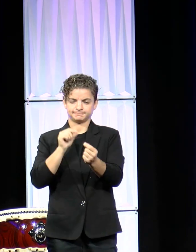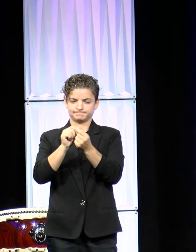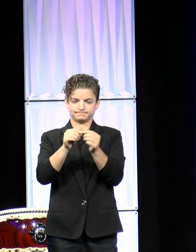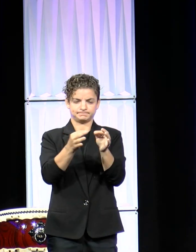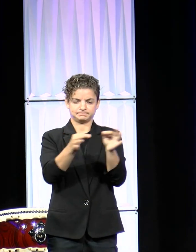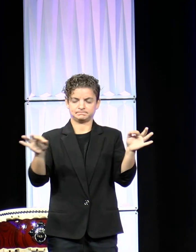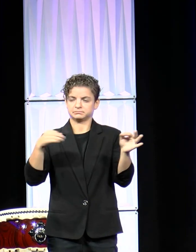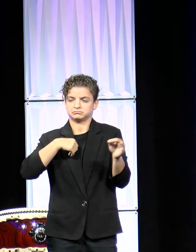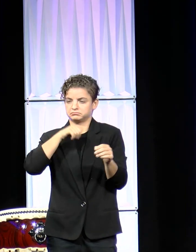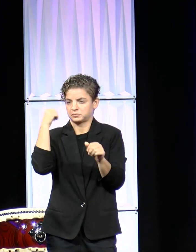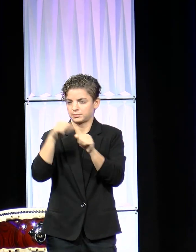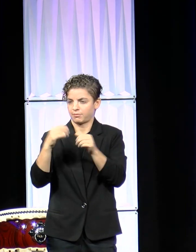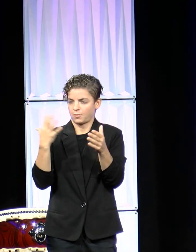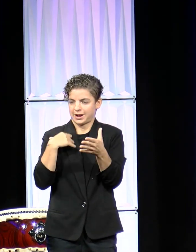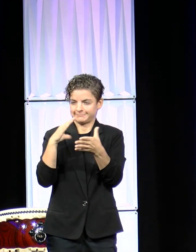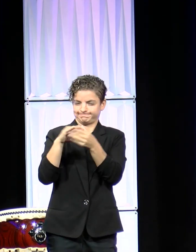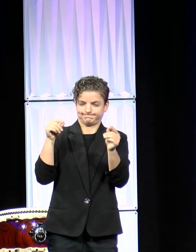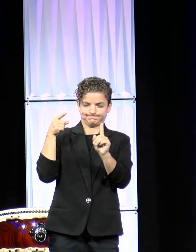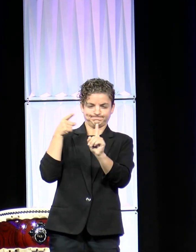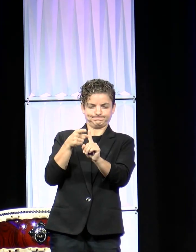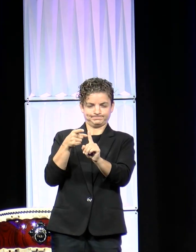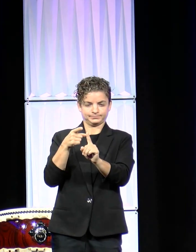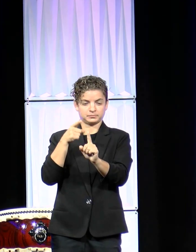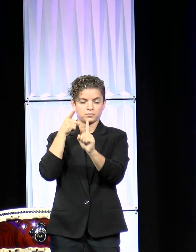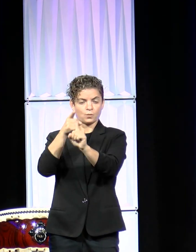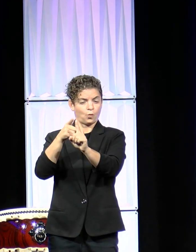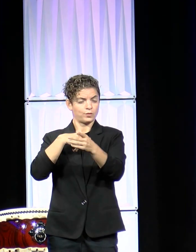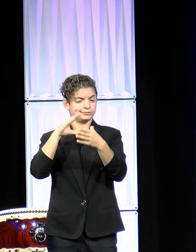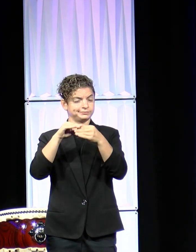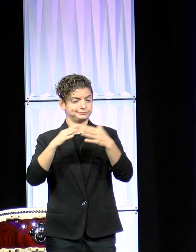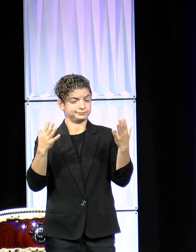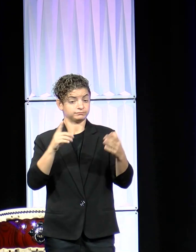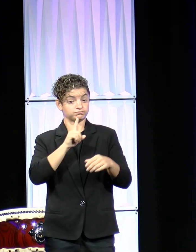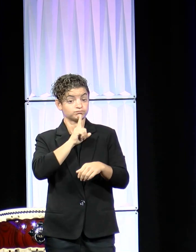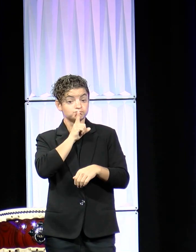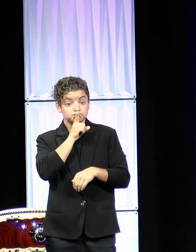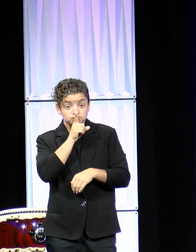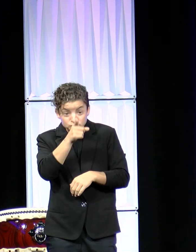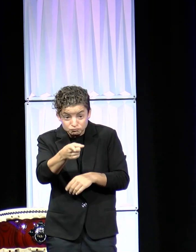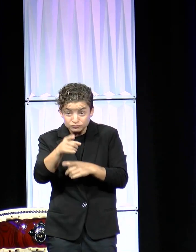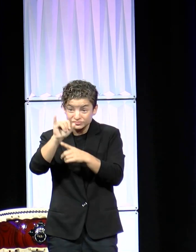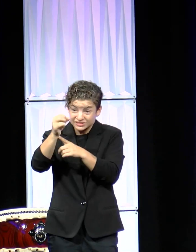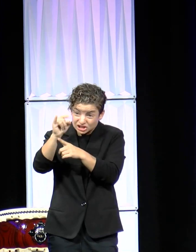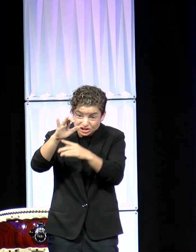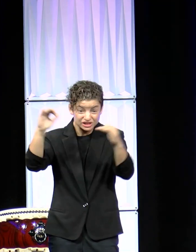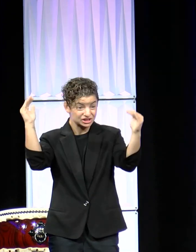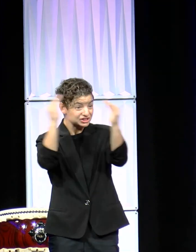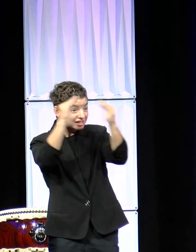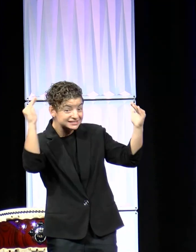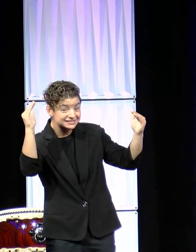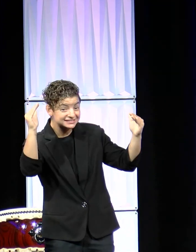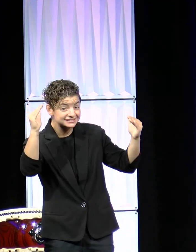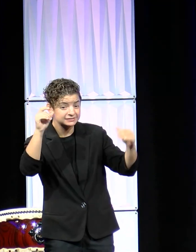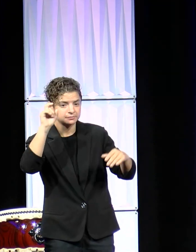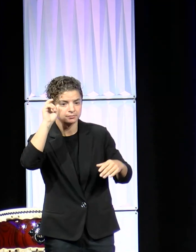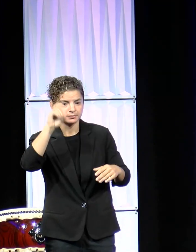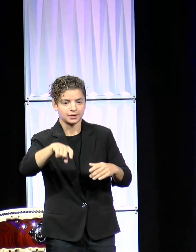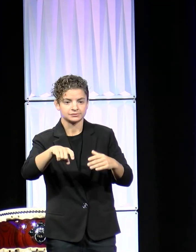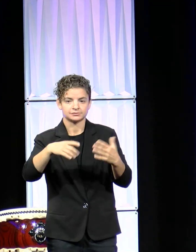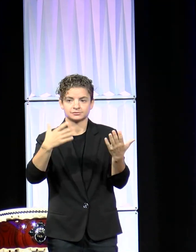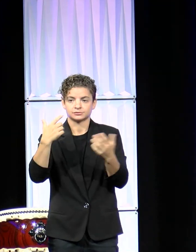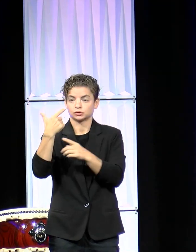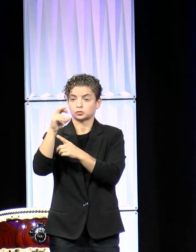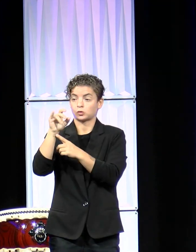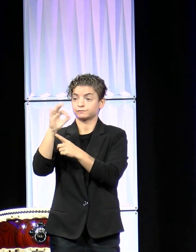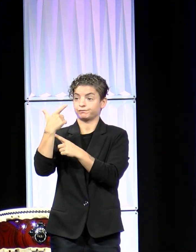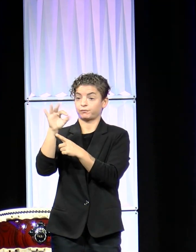said something to the effect of true justice would have been Mr. Floyd going home to his family that day.